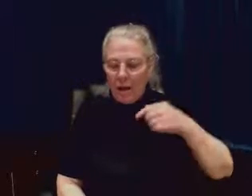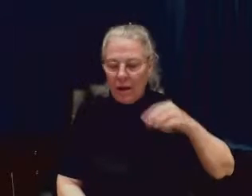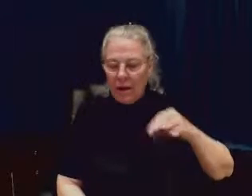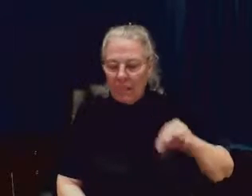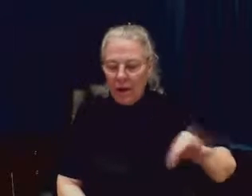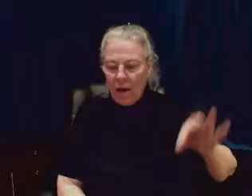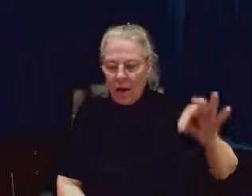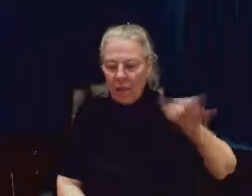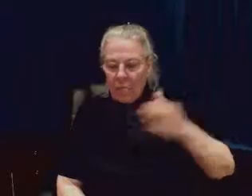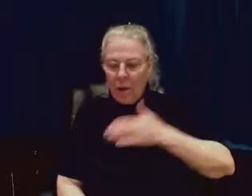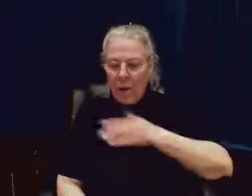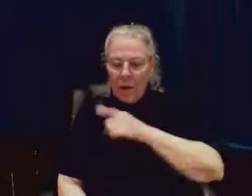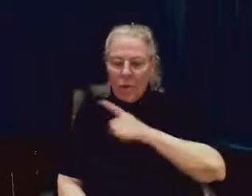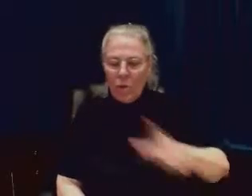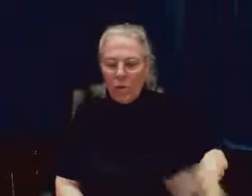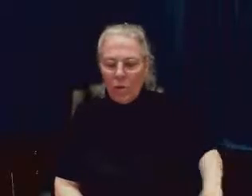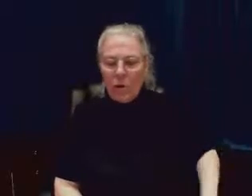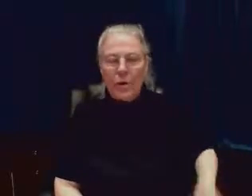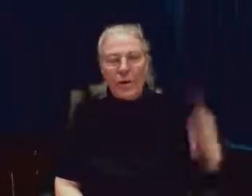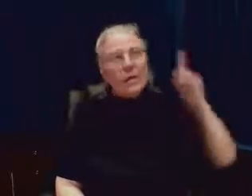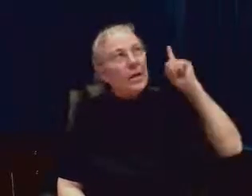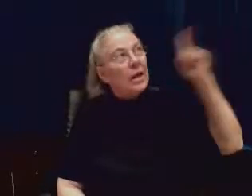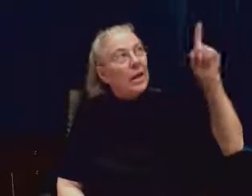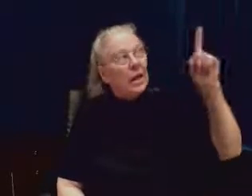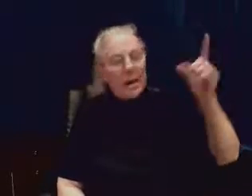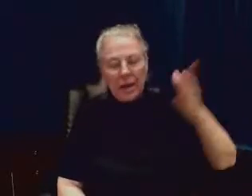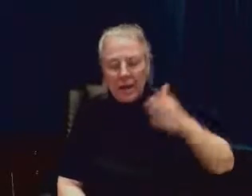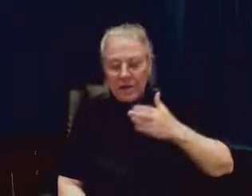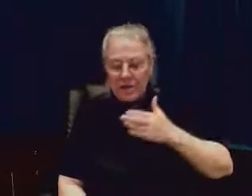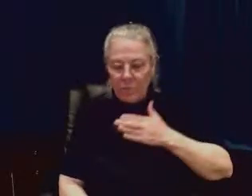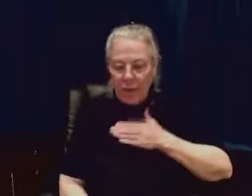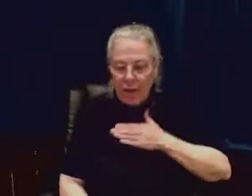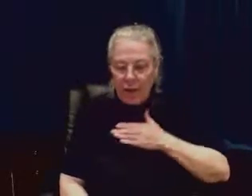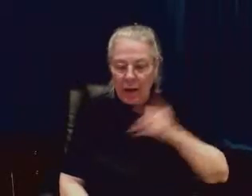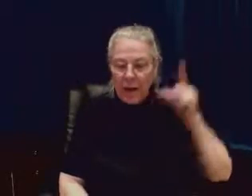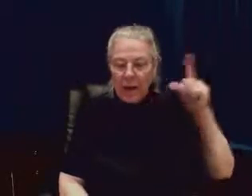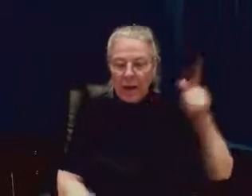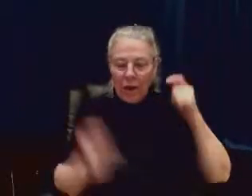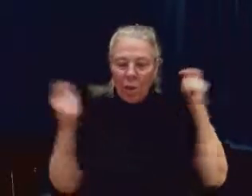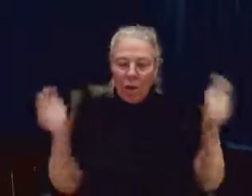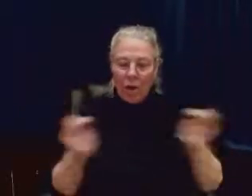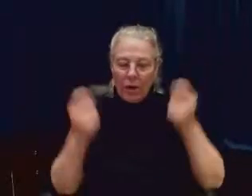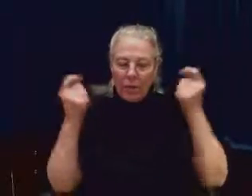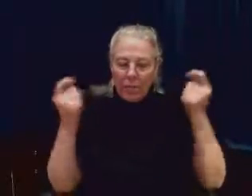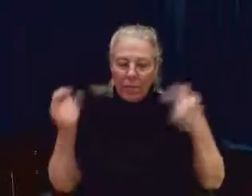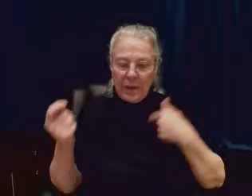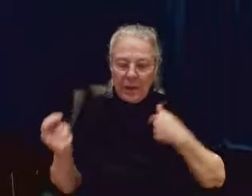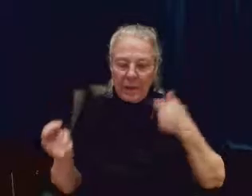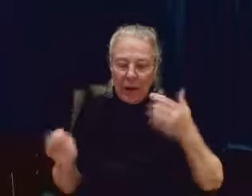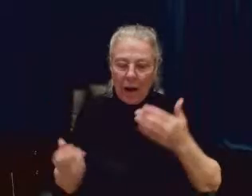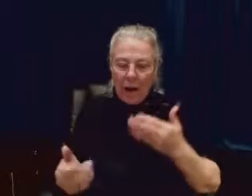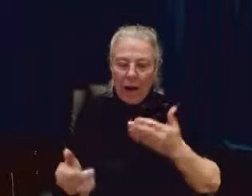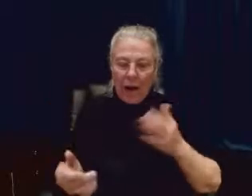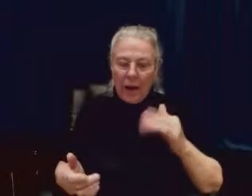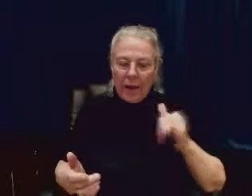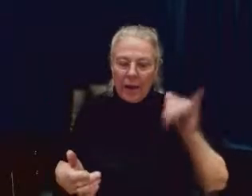I found my Lord, and he is mine. He won me by